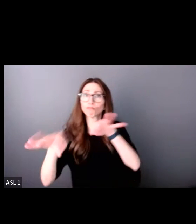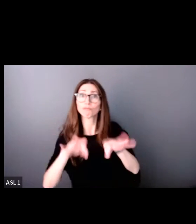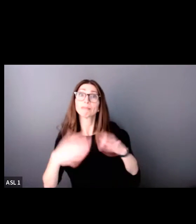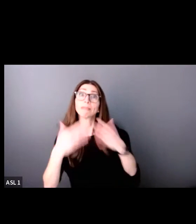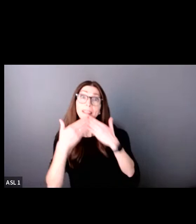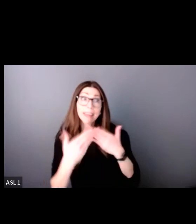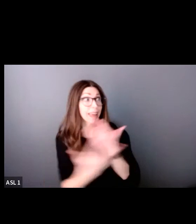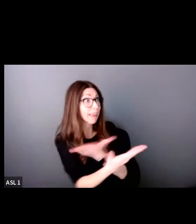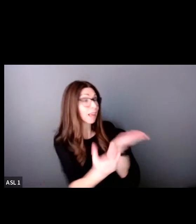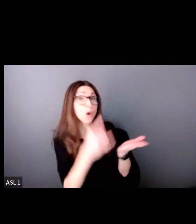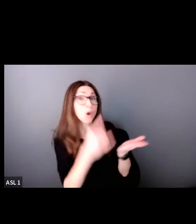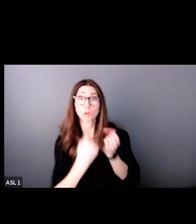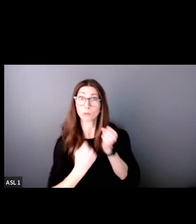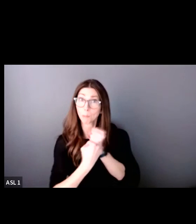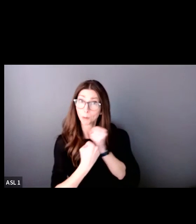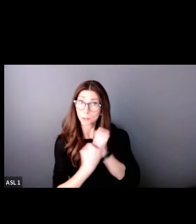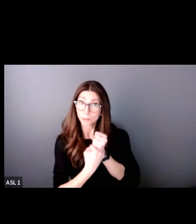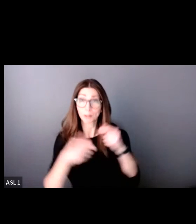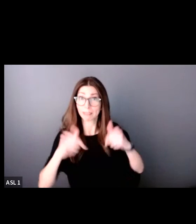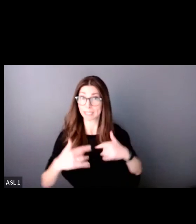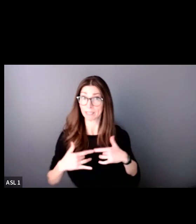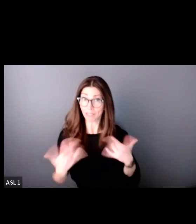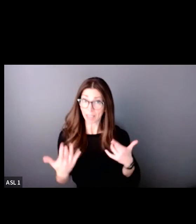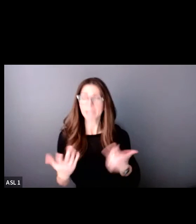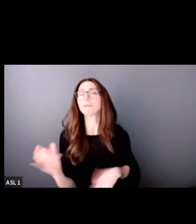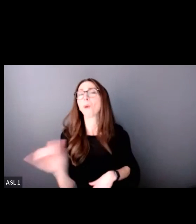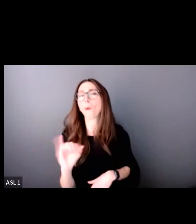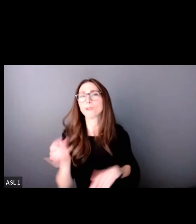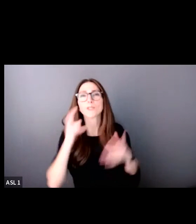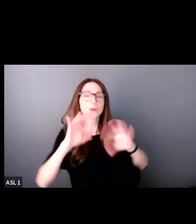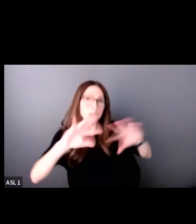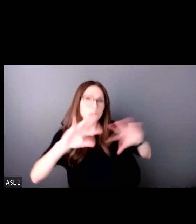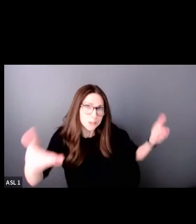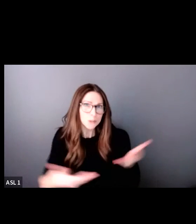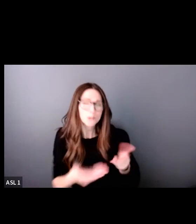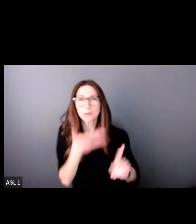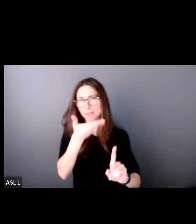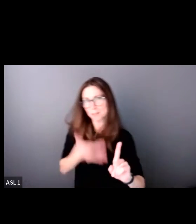and, of course, introduce our guest of honor, Dr. Tuck herself.